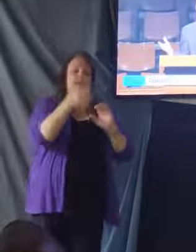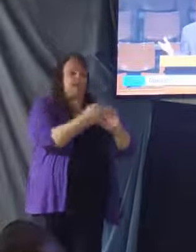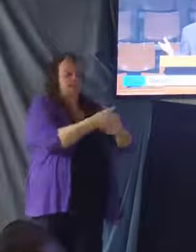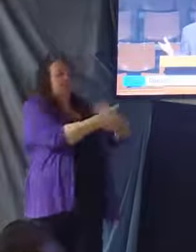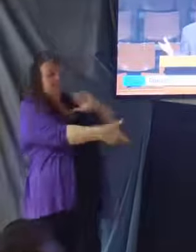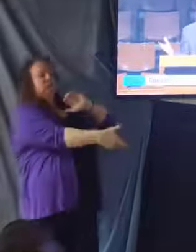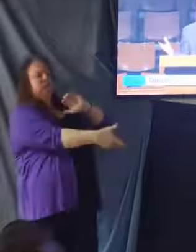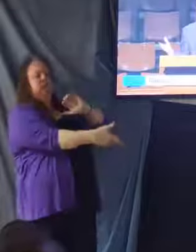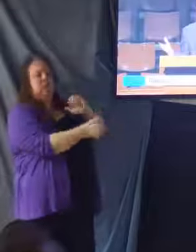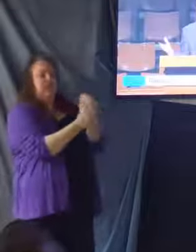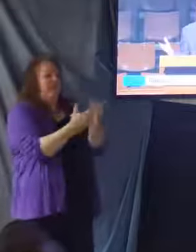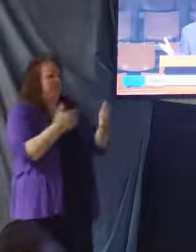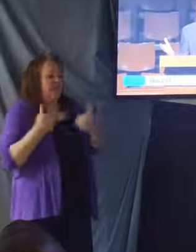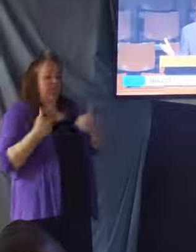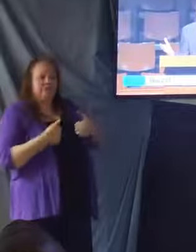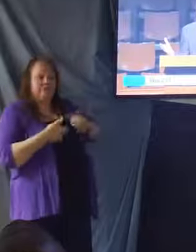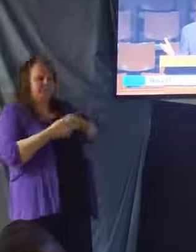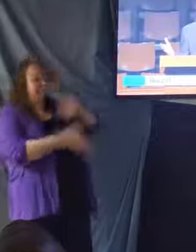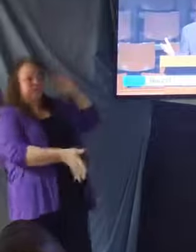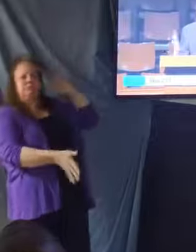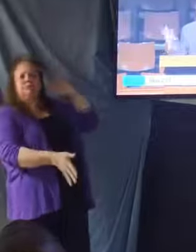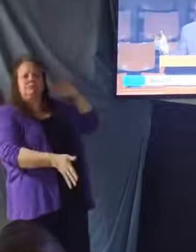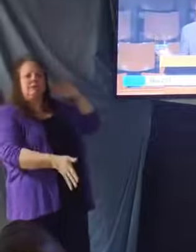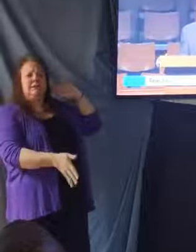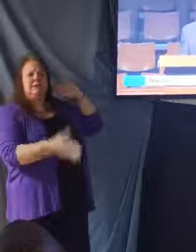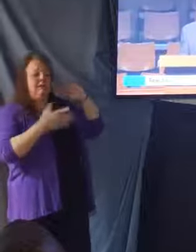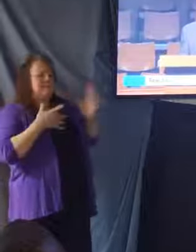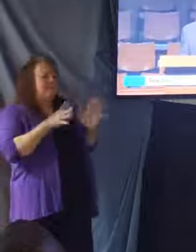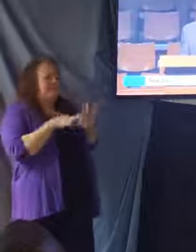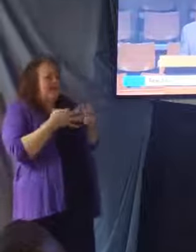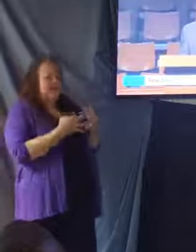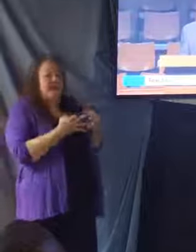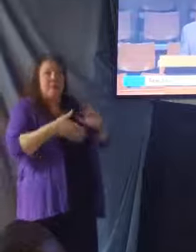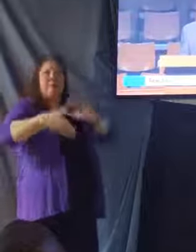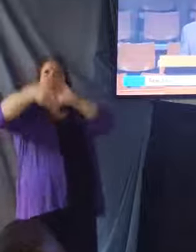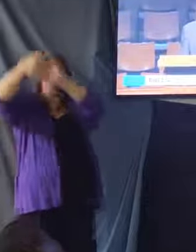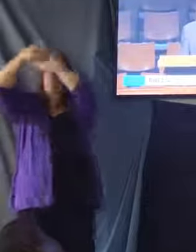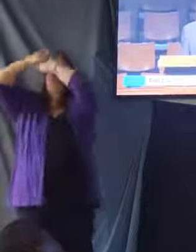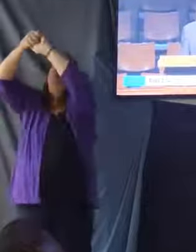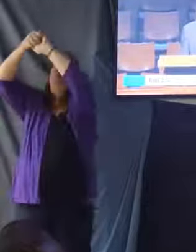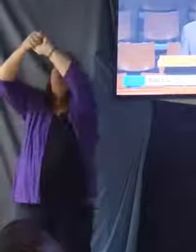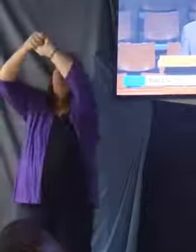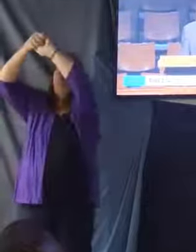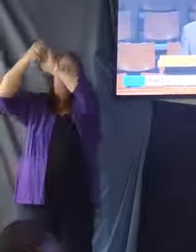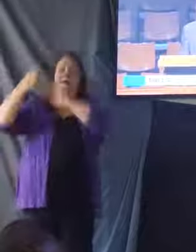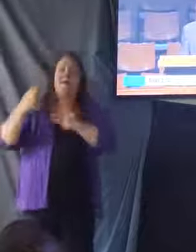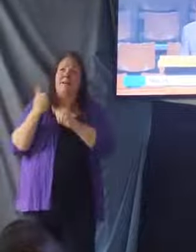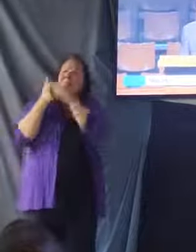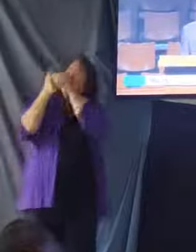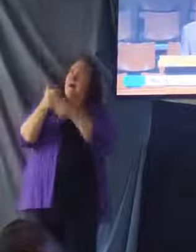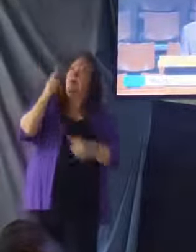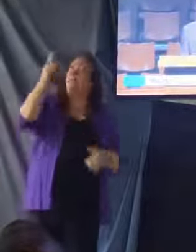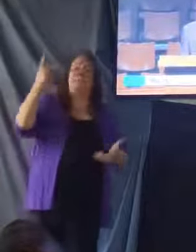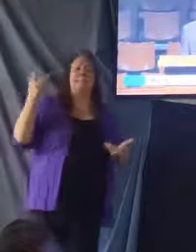everything, all our possessions, even our family, grab onto him. follow